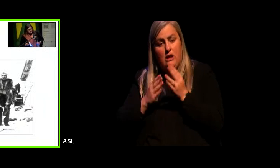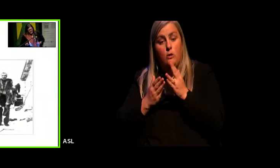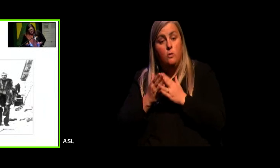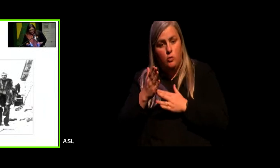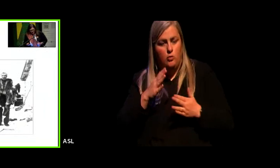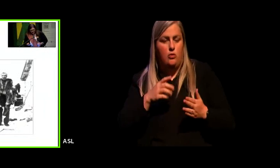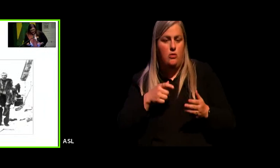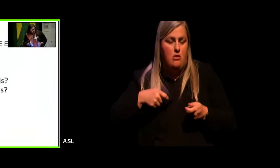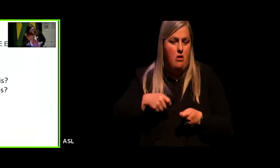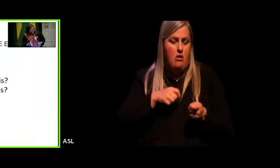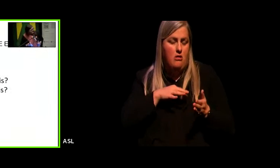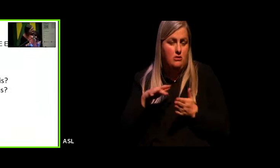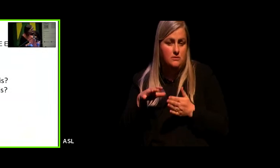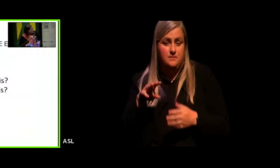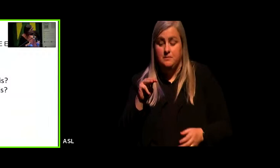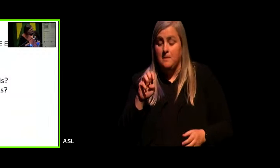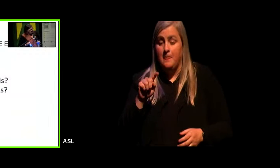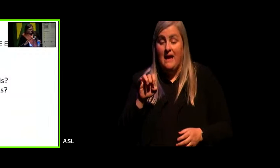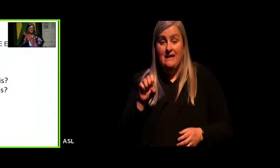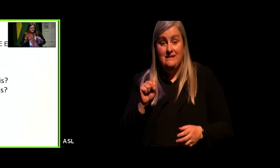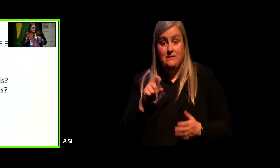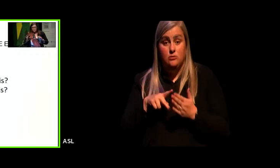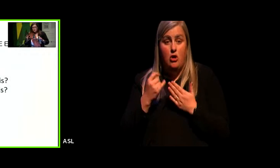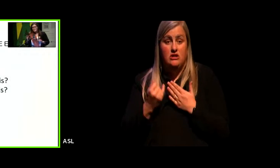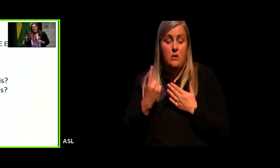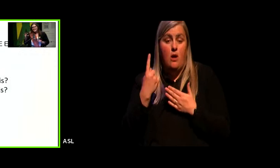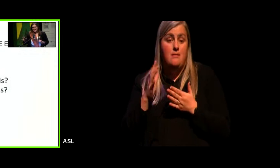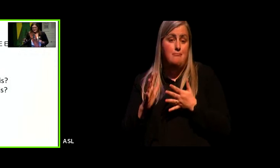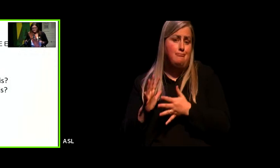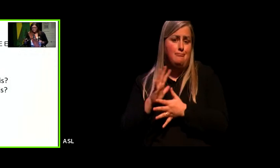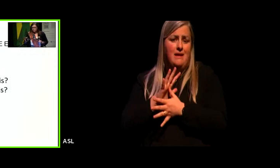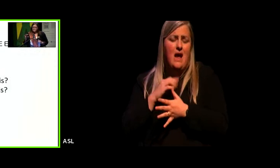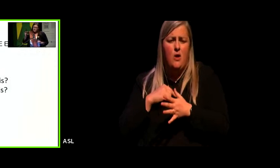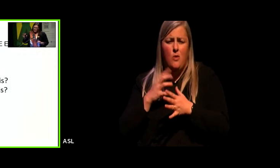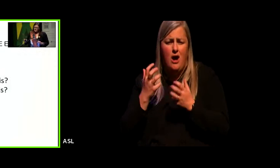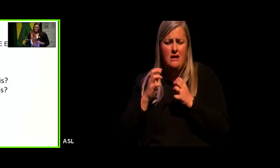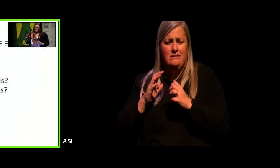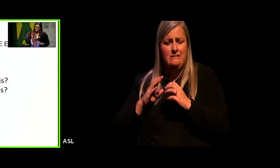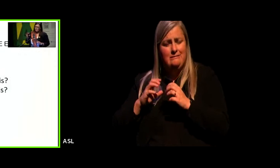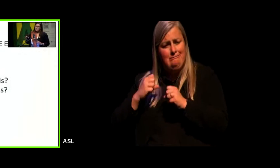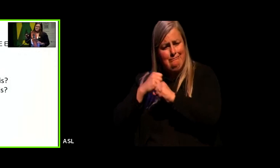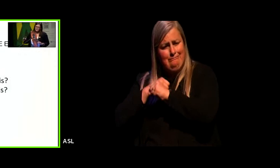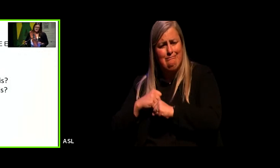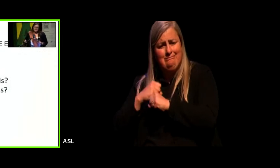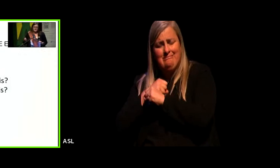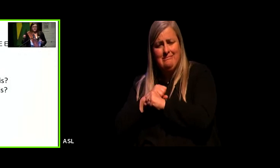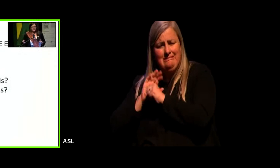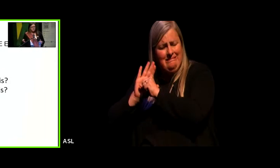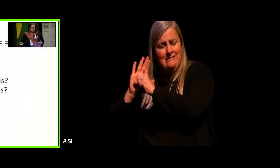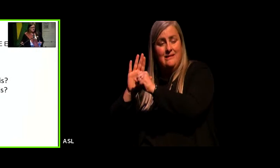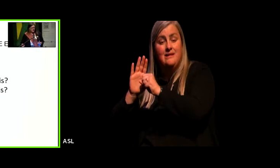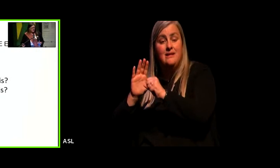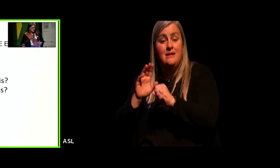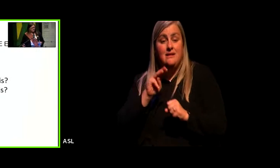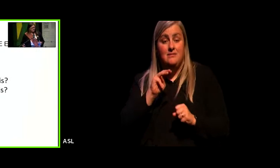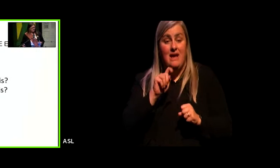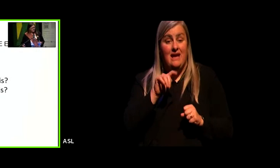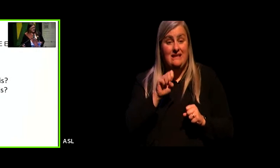with the Métis project, one of the main things I wanted to push back against was this concept that what makes us Métis is being mixed